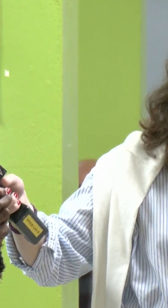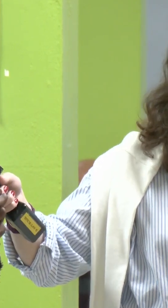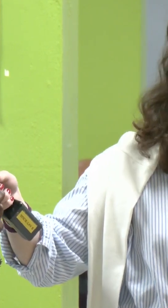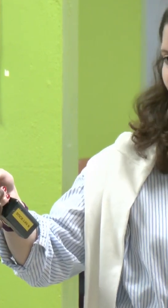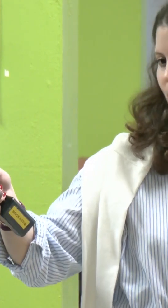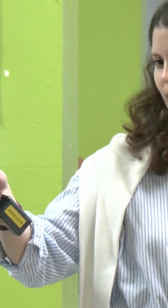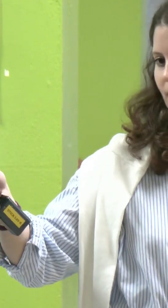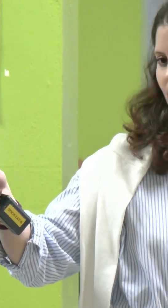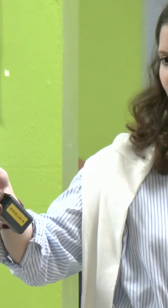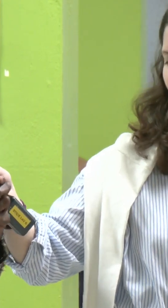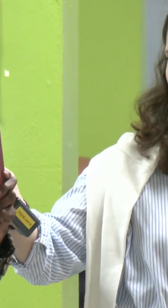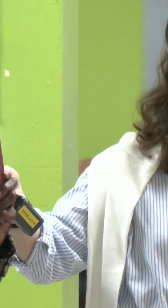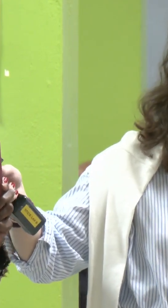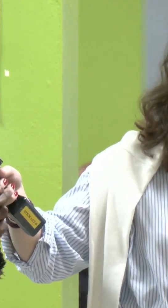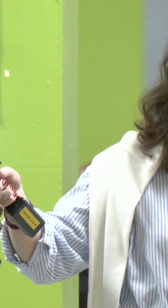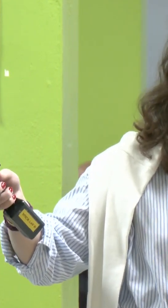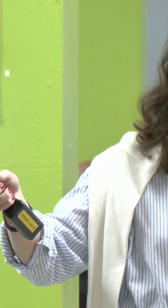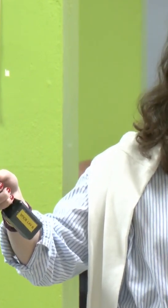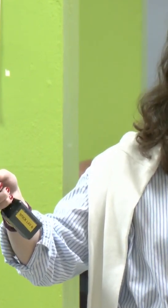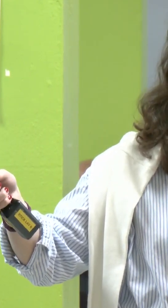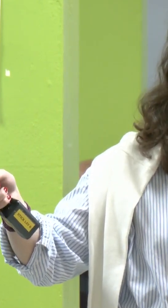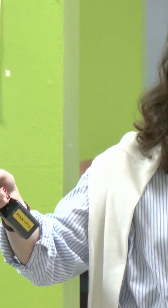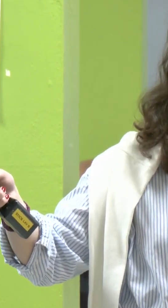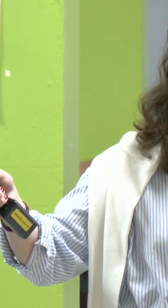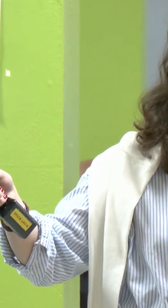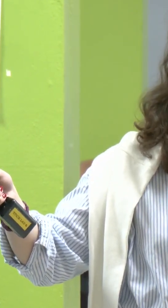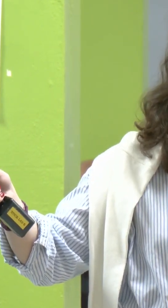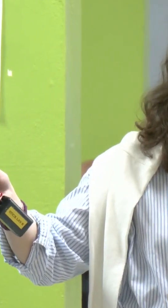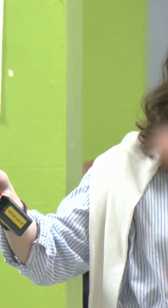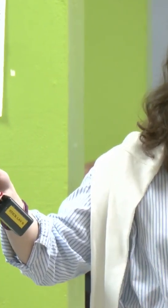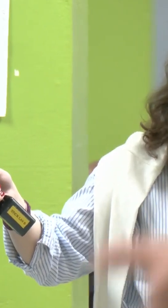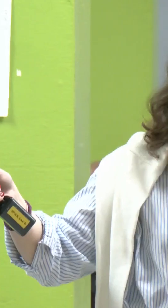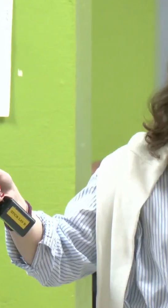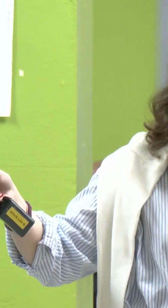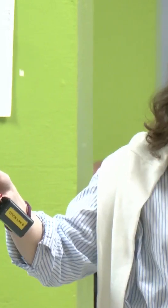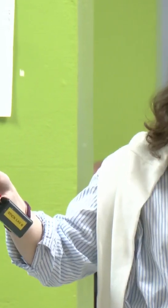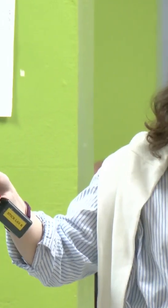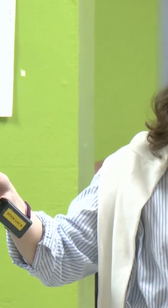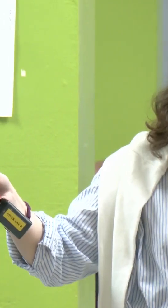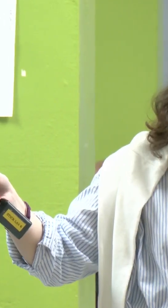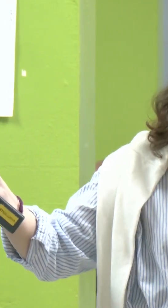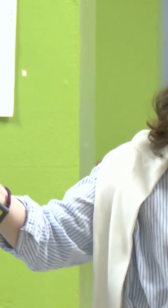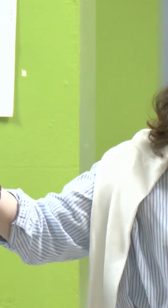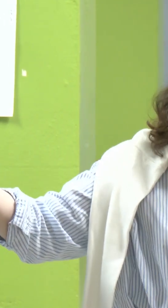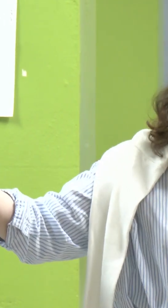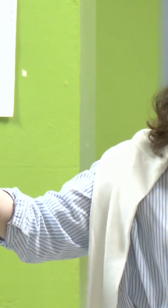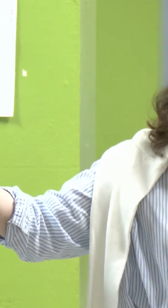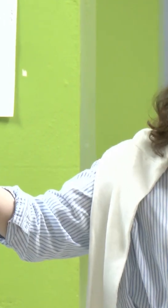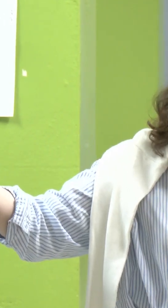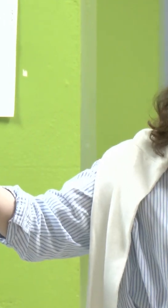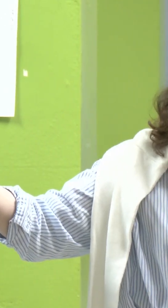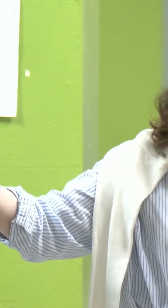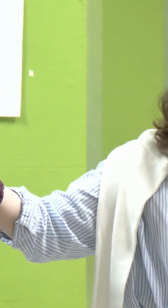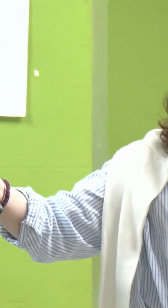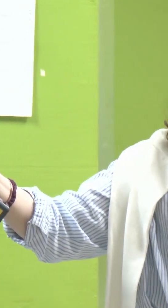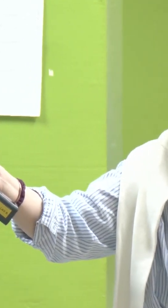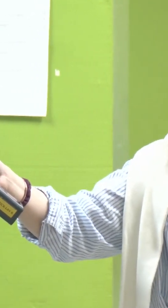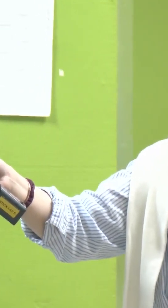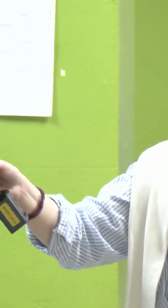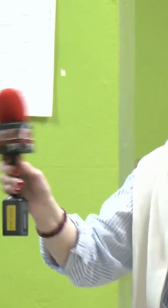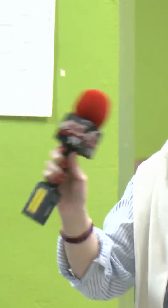requesting that they get a place to search a person in our 3rd district. I was neglected. I